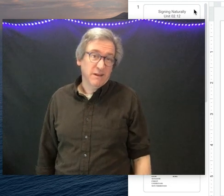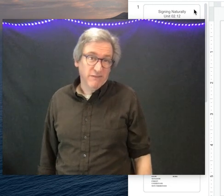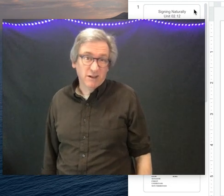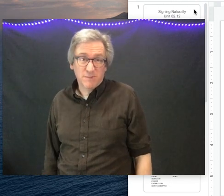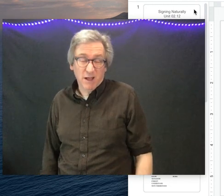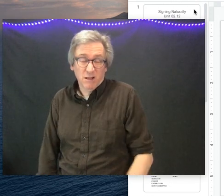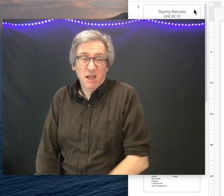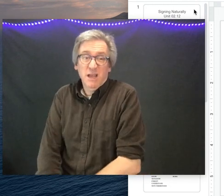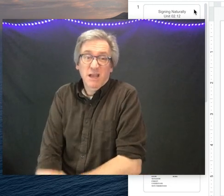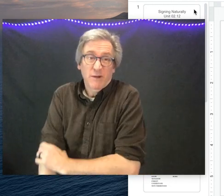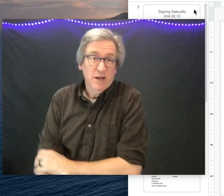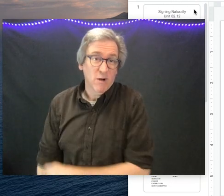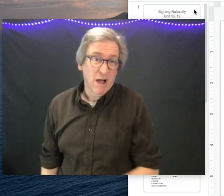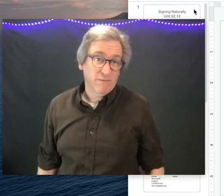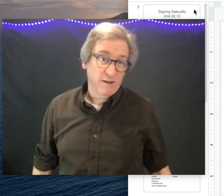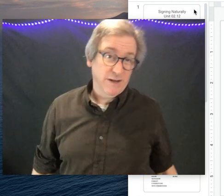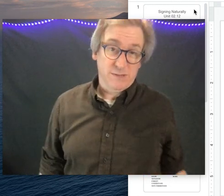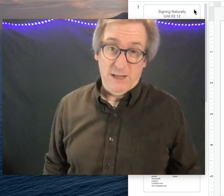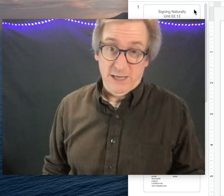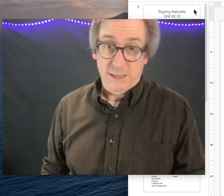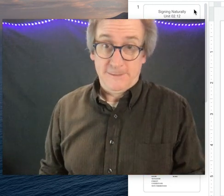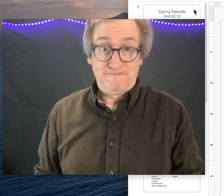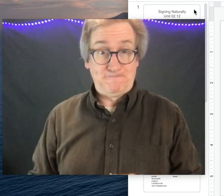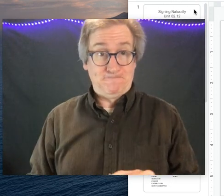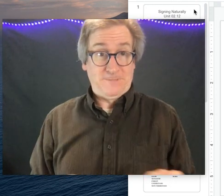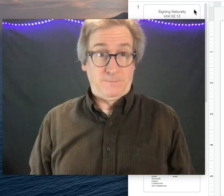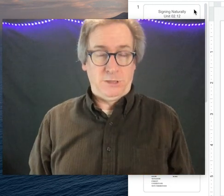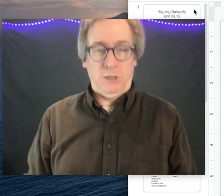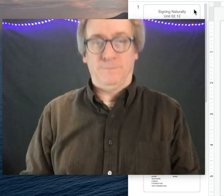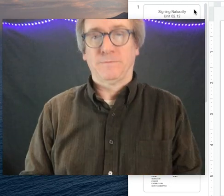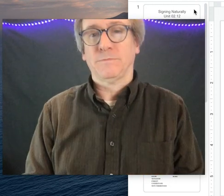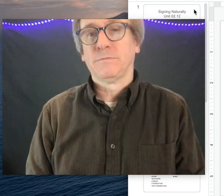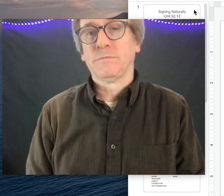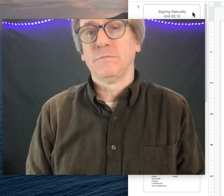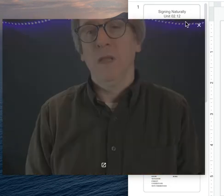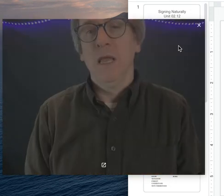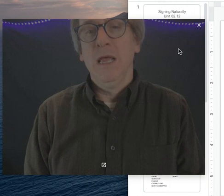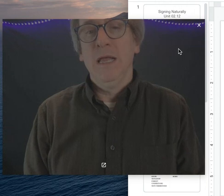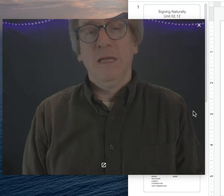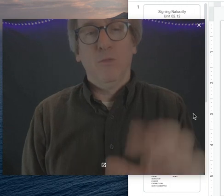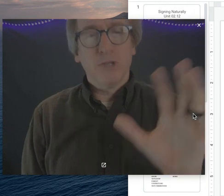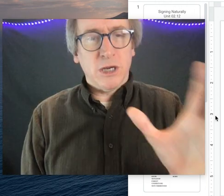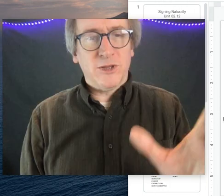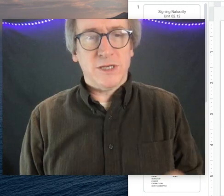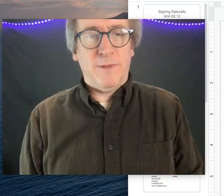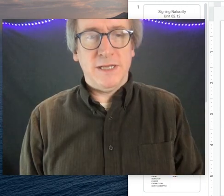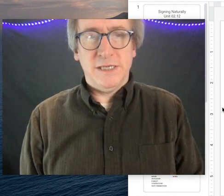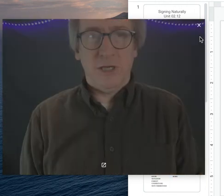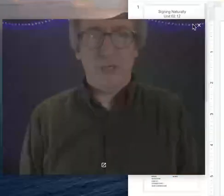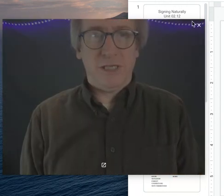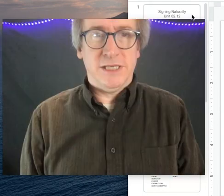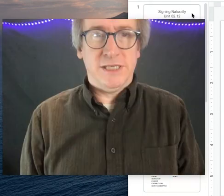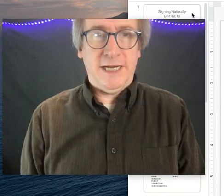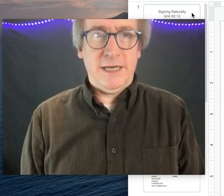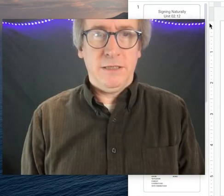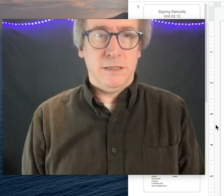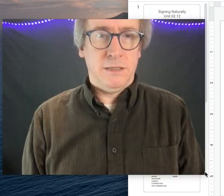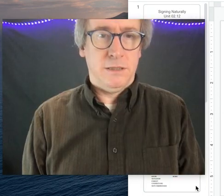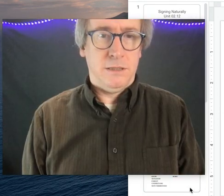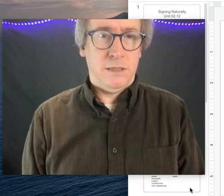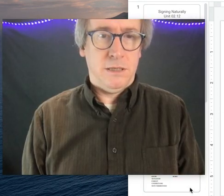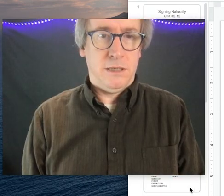is going to be to fingerspell, and we know how fun fingerspelling is. So we'll talk about the responses in just a